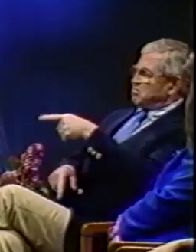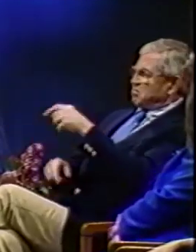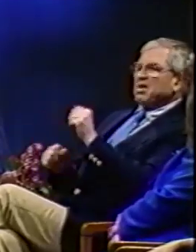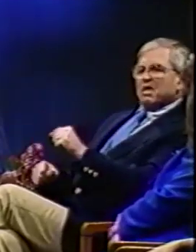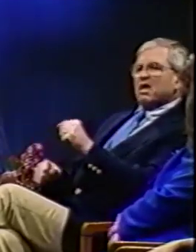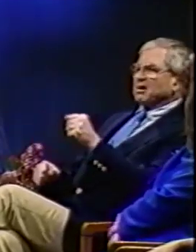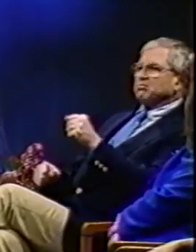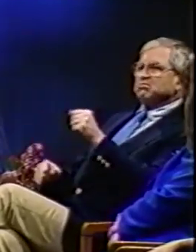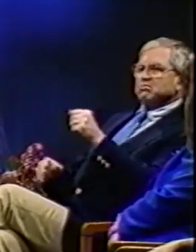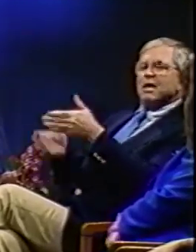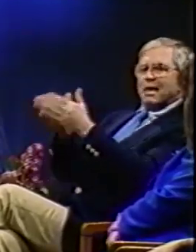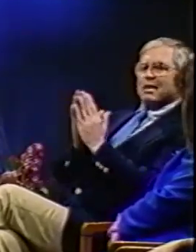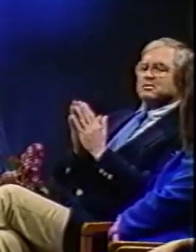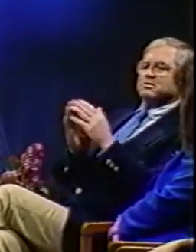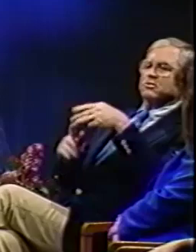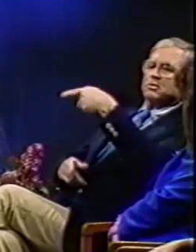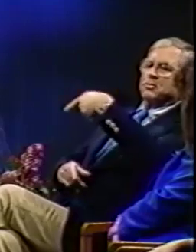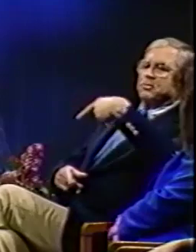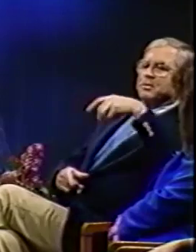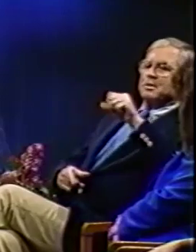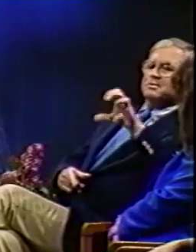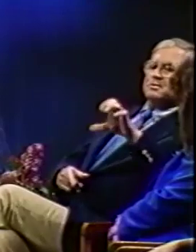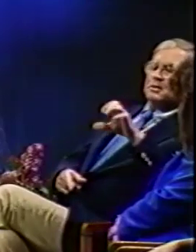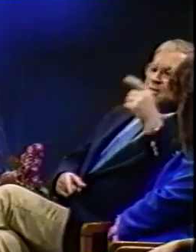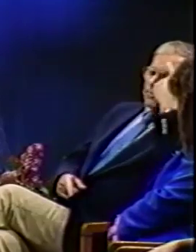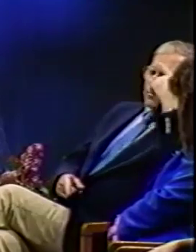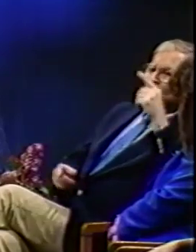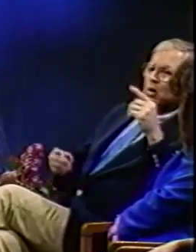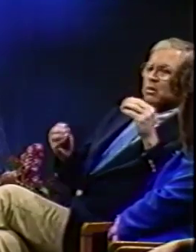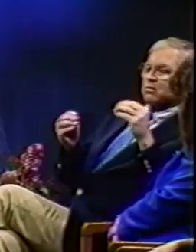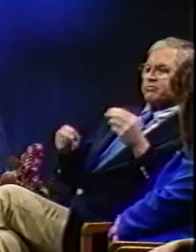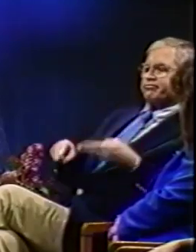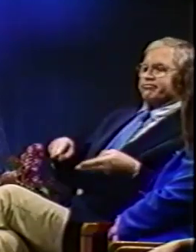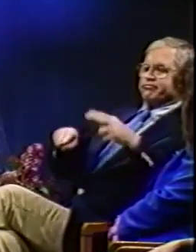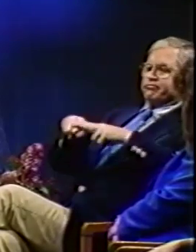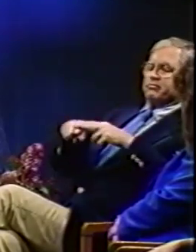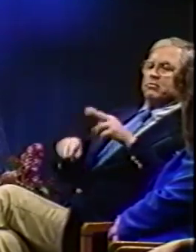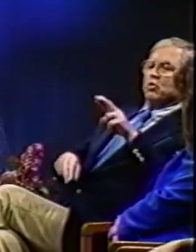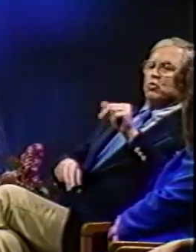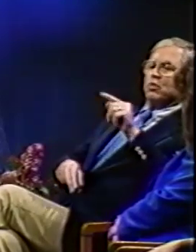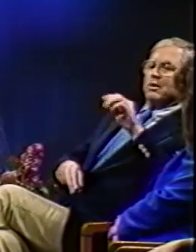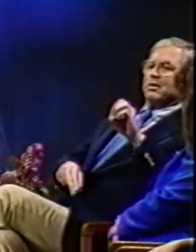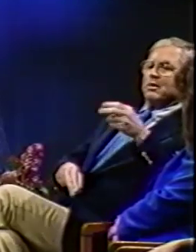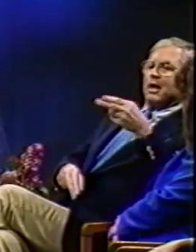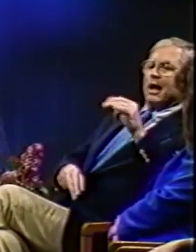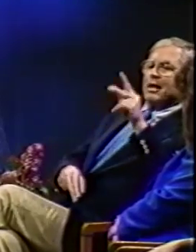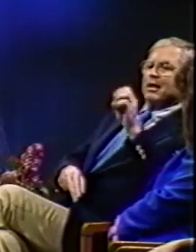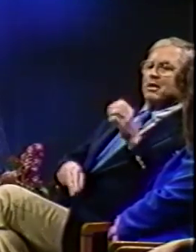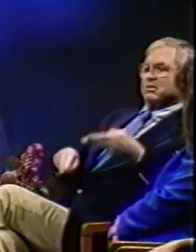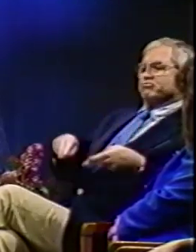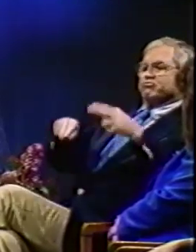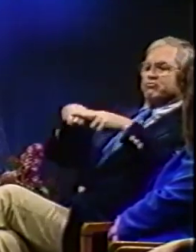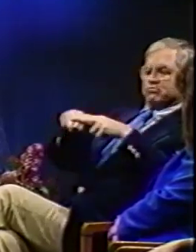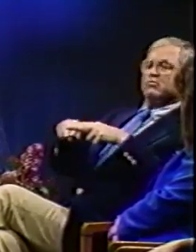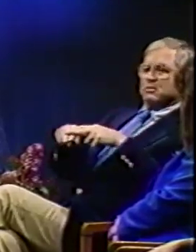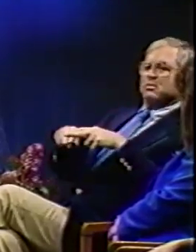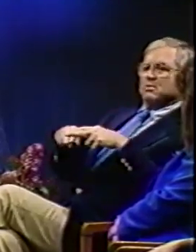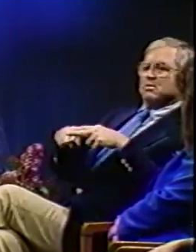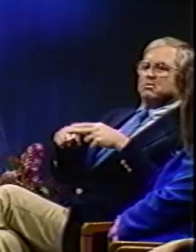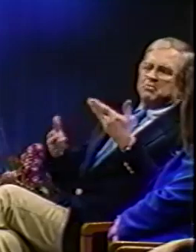a percentage of profits, if you will, and if they want to increase the rates, they have to ask